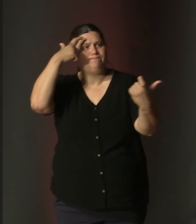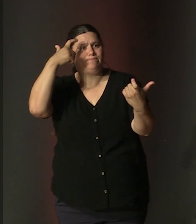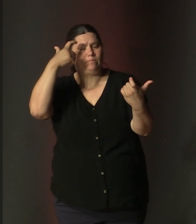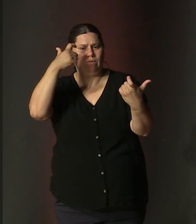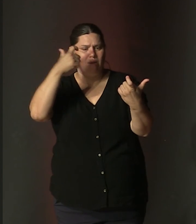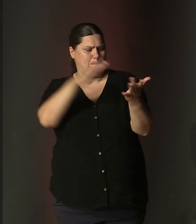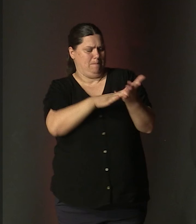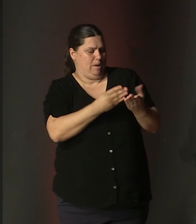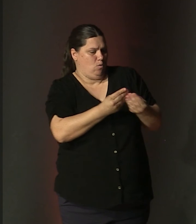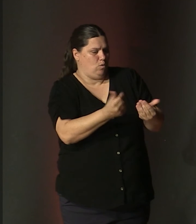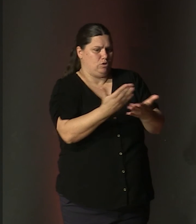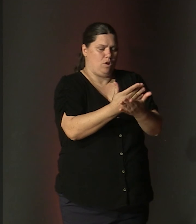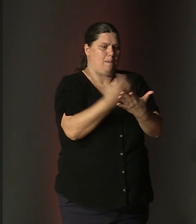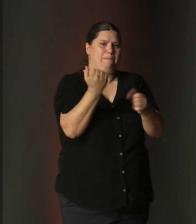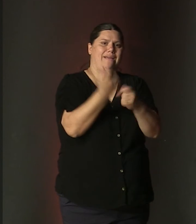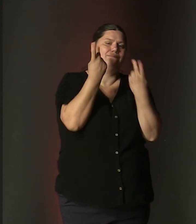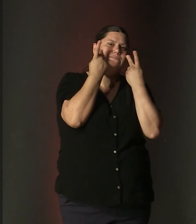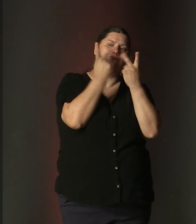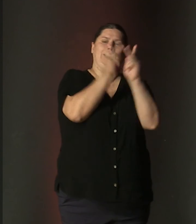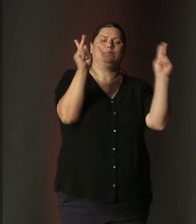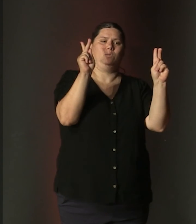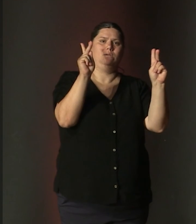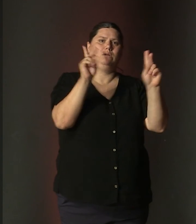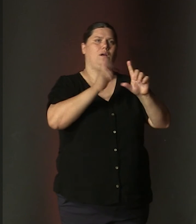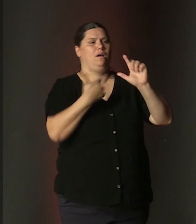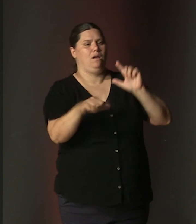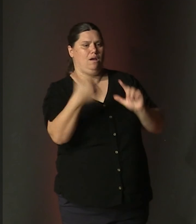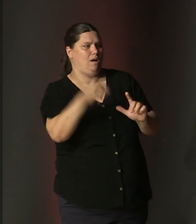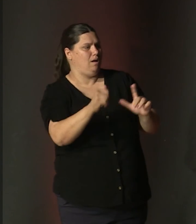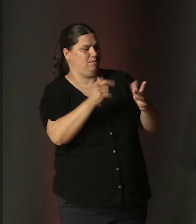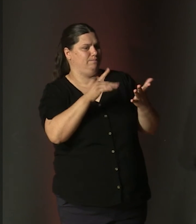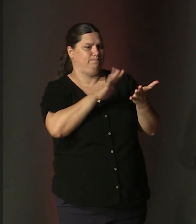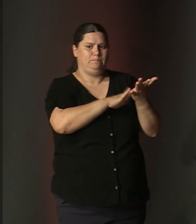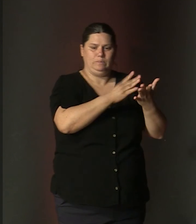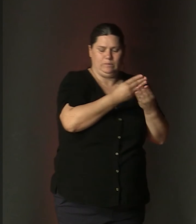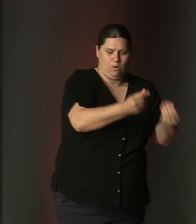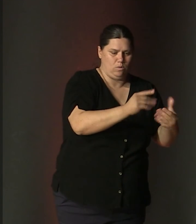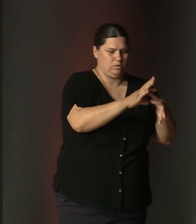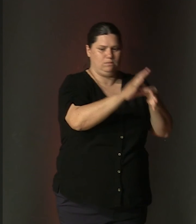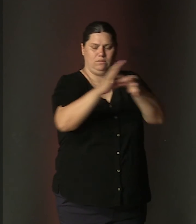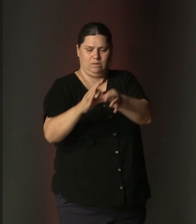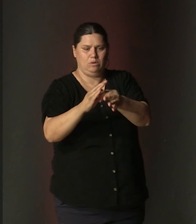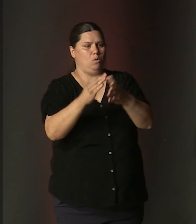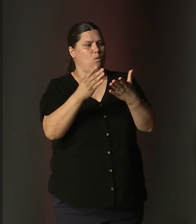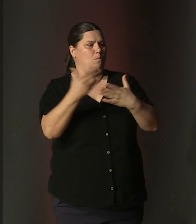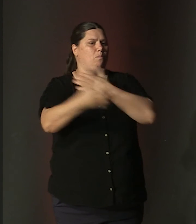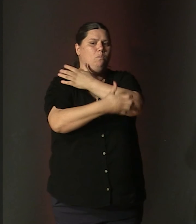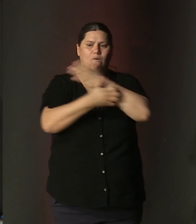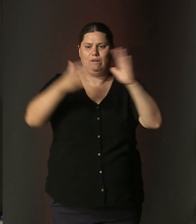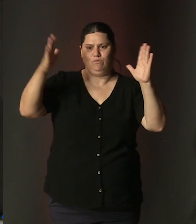make visible the essential links between minerals, poverty reduction, and environmental sustainability.